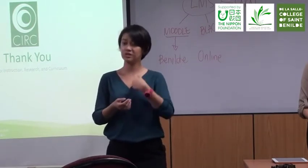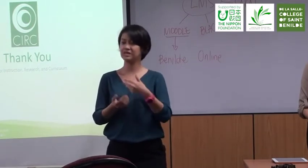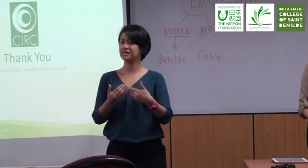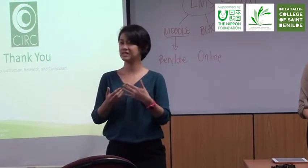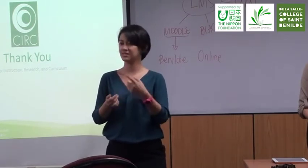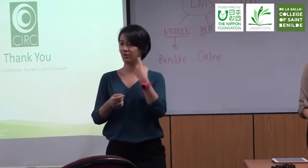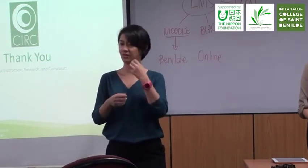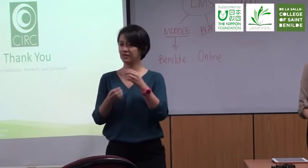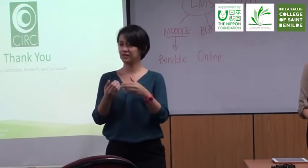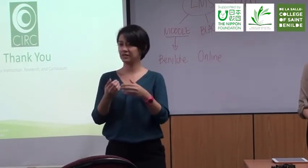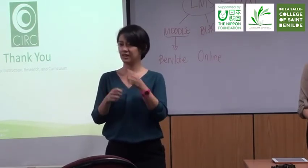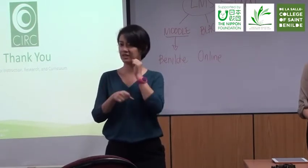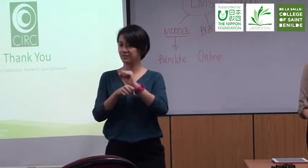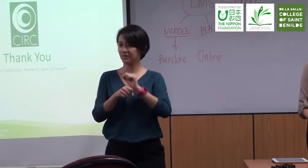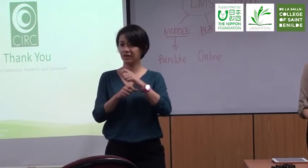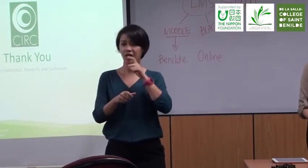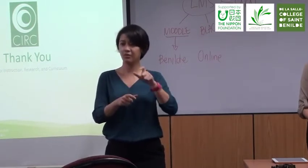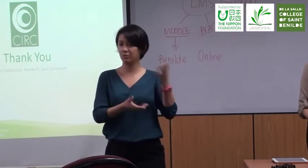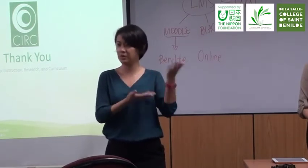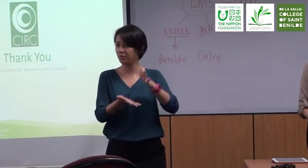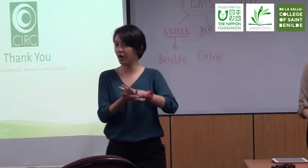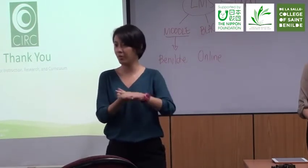everything worked perfectly smooth.